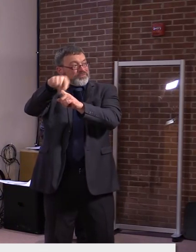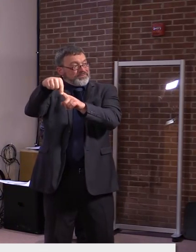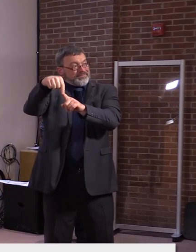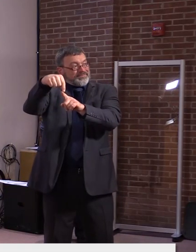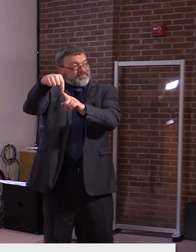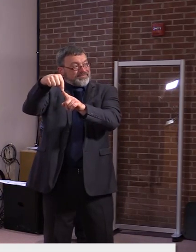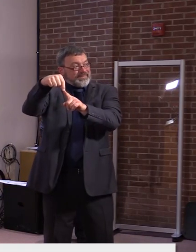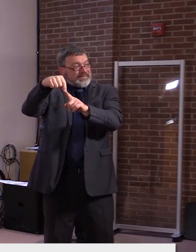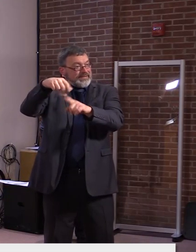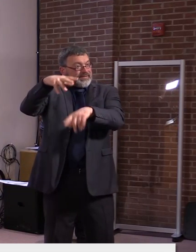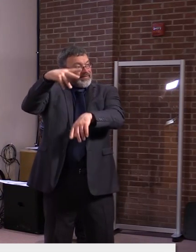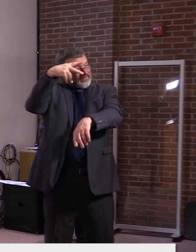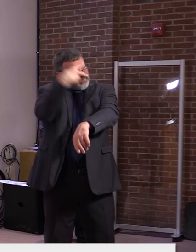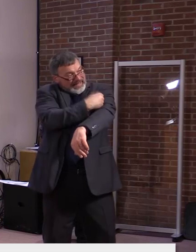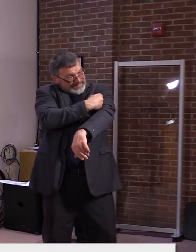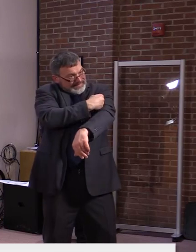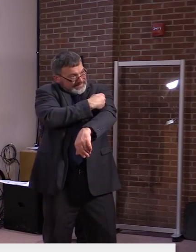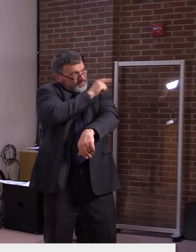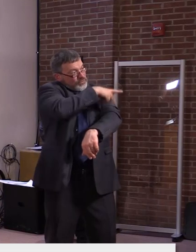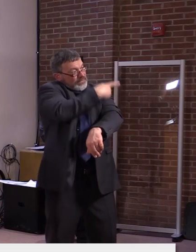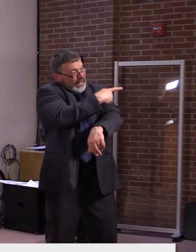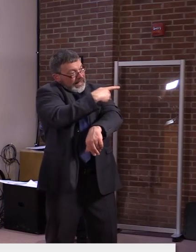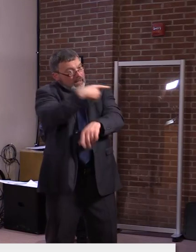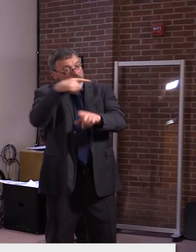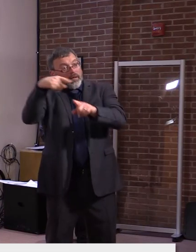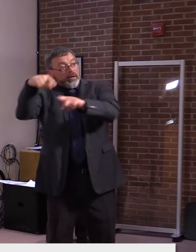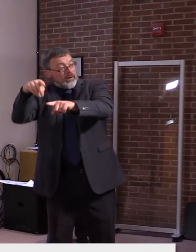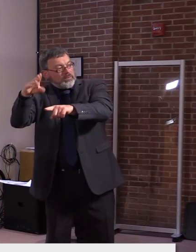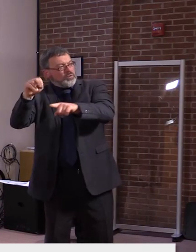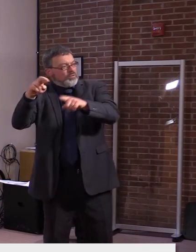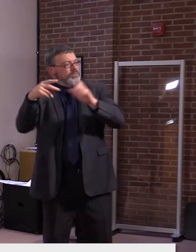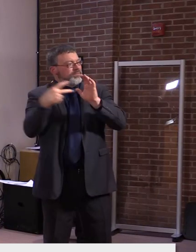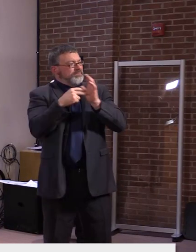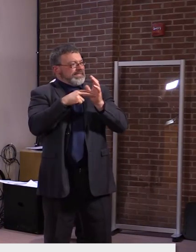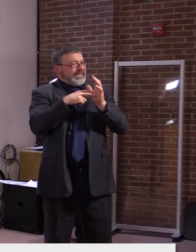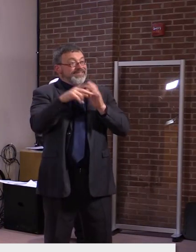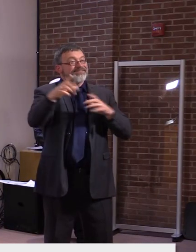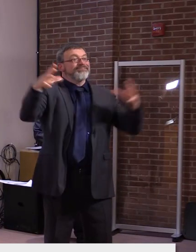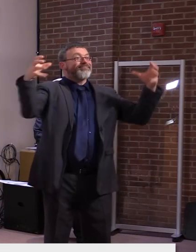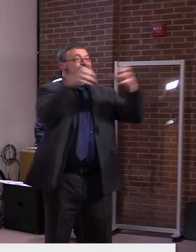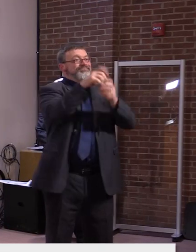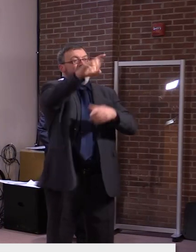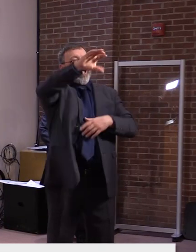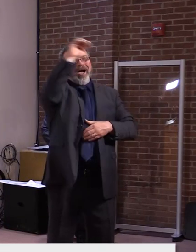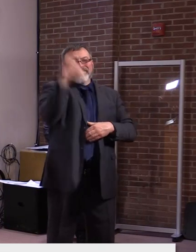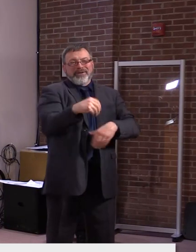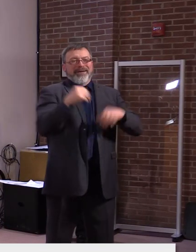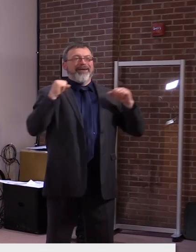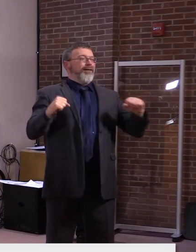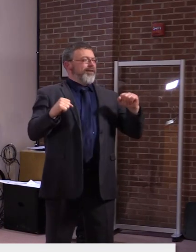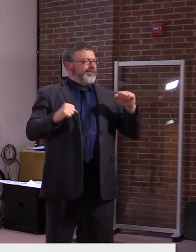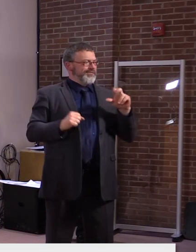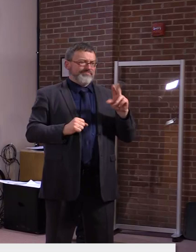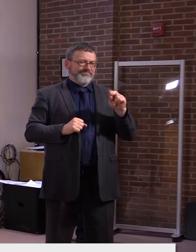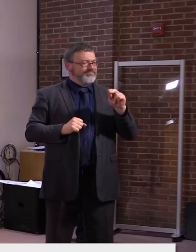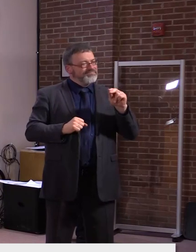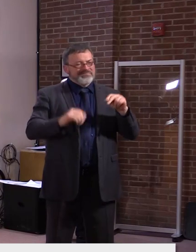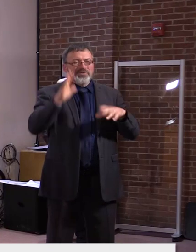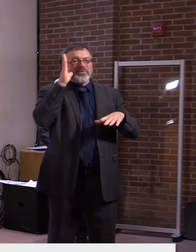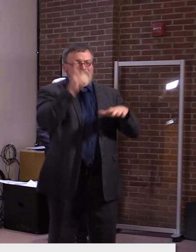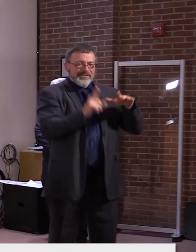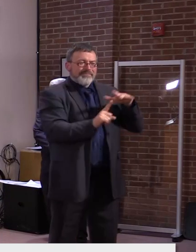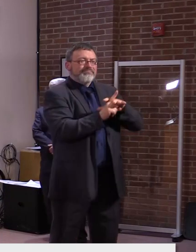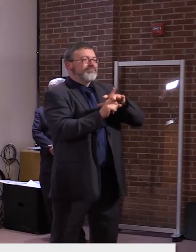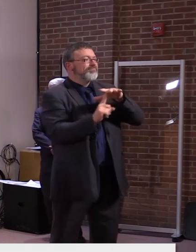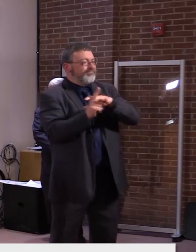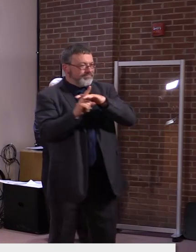booster, doesn't mean that it's 100%. There still will be cases amongst those who